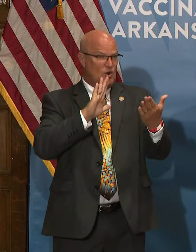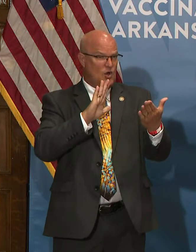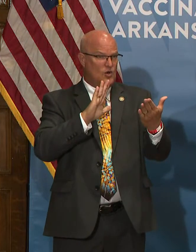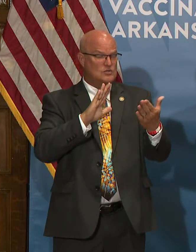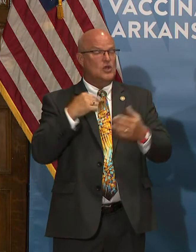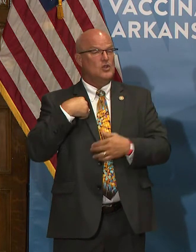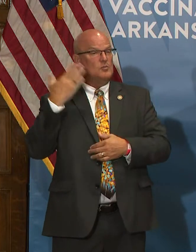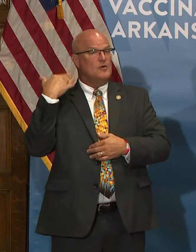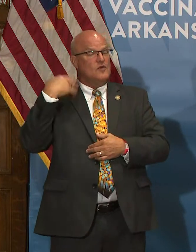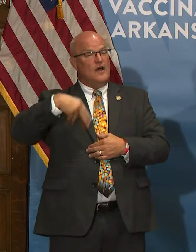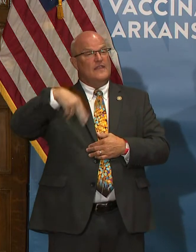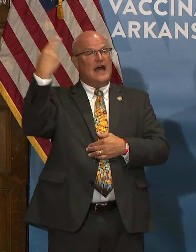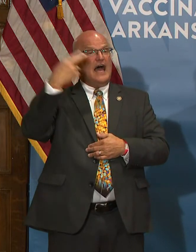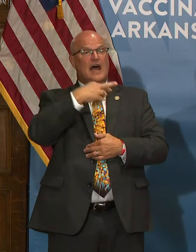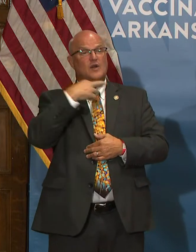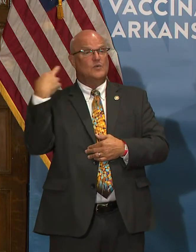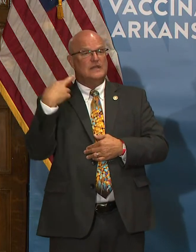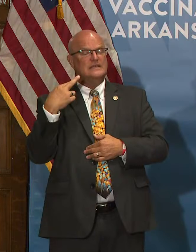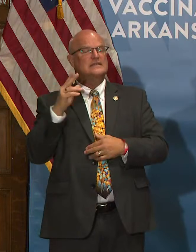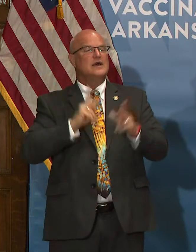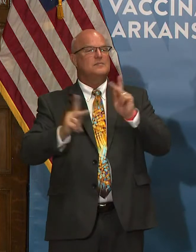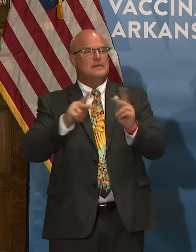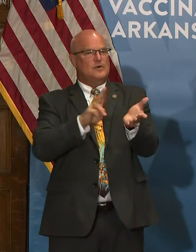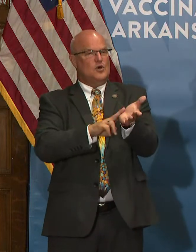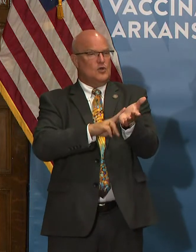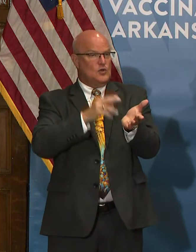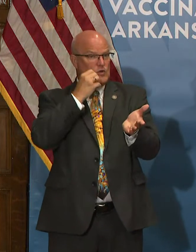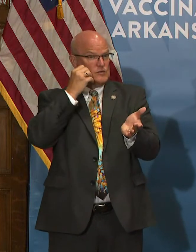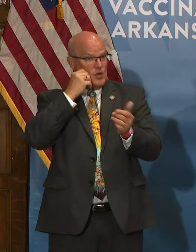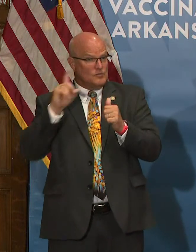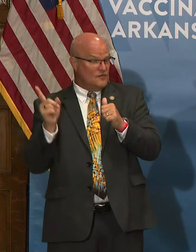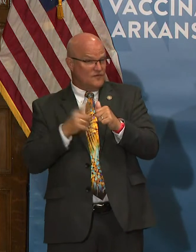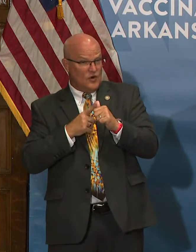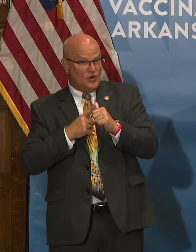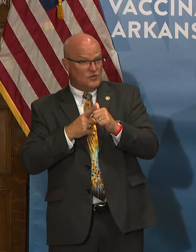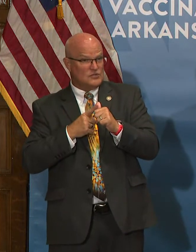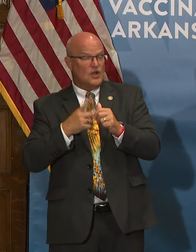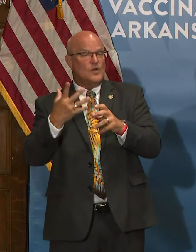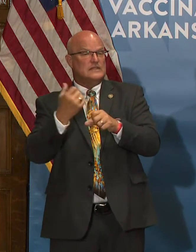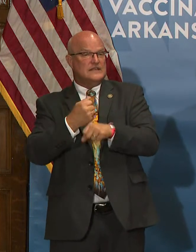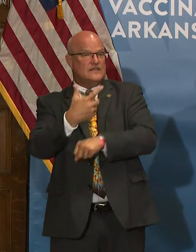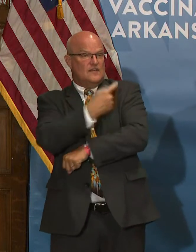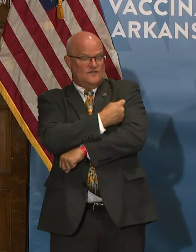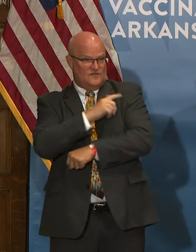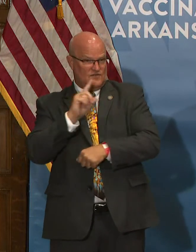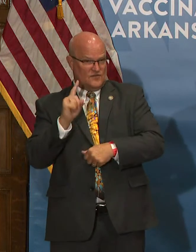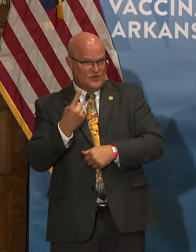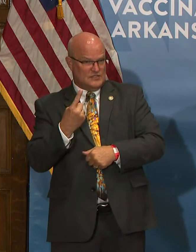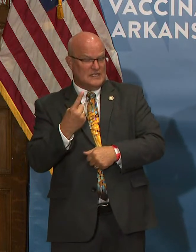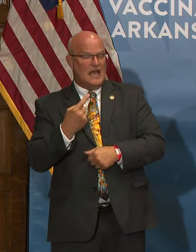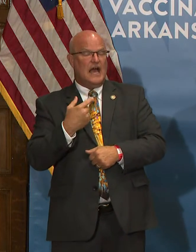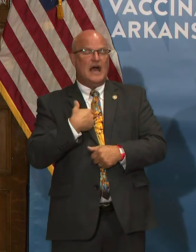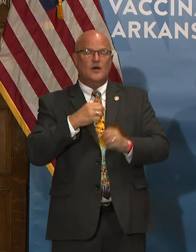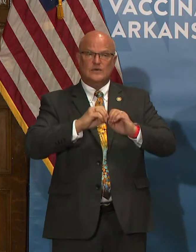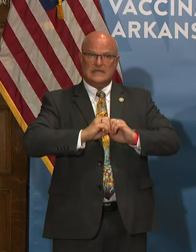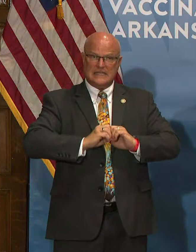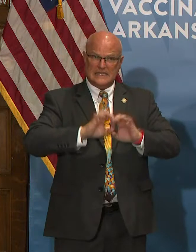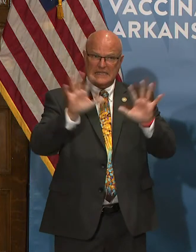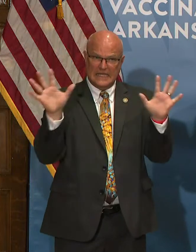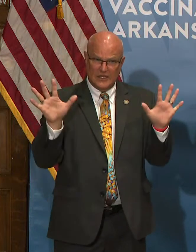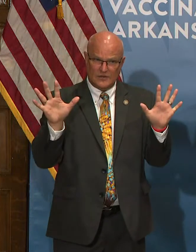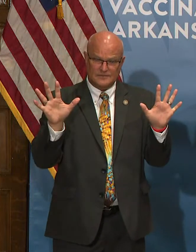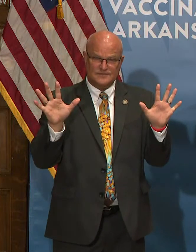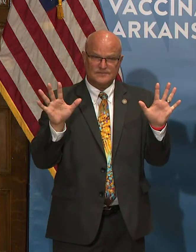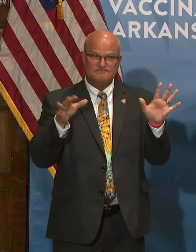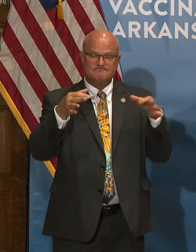populations such as those individuals living in long-term congregate settings first. They will receive their vaccines first. I want to make it very clear